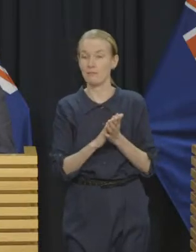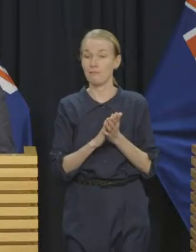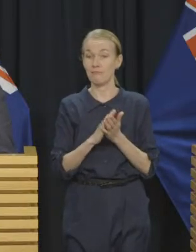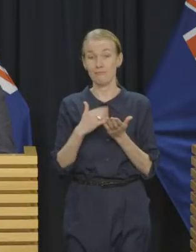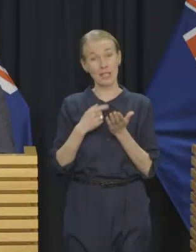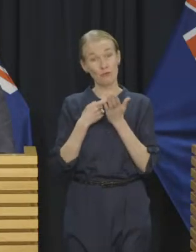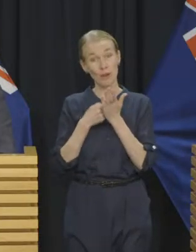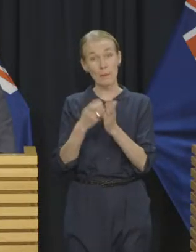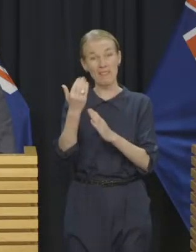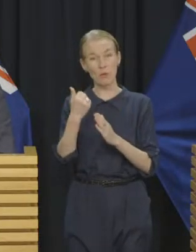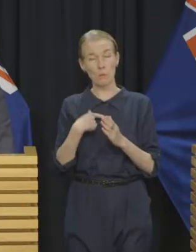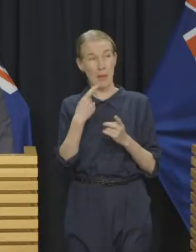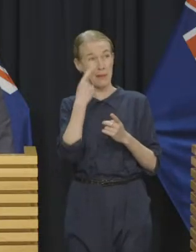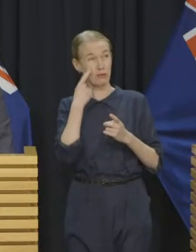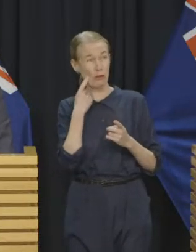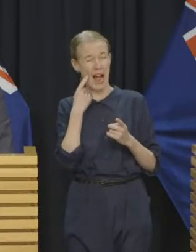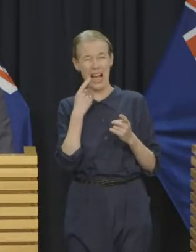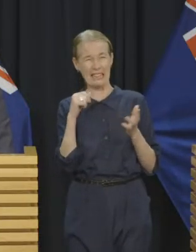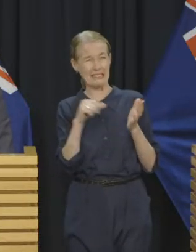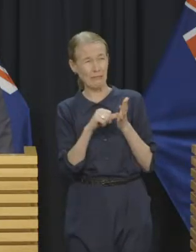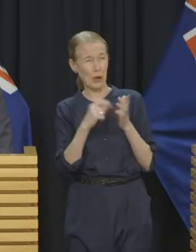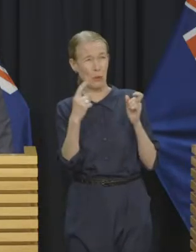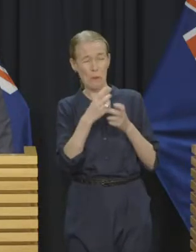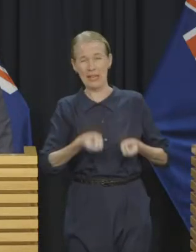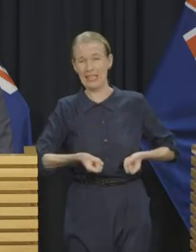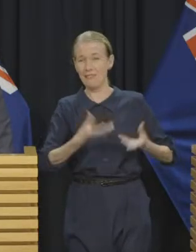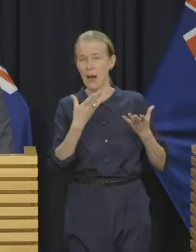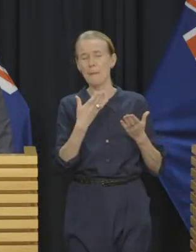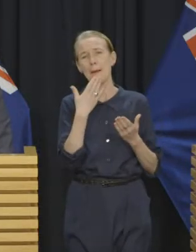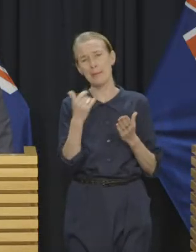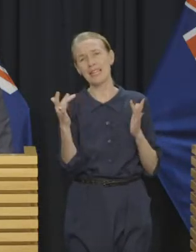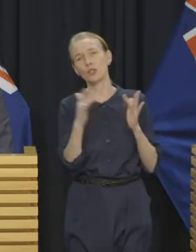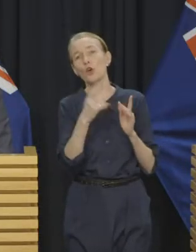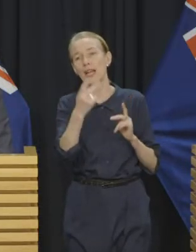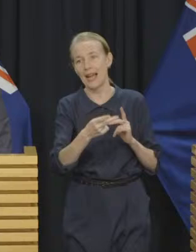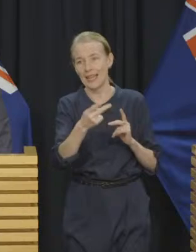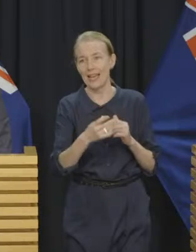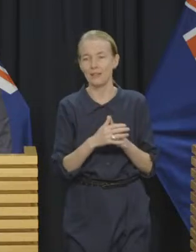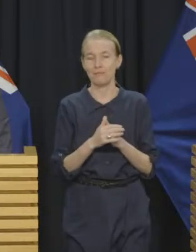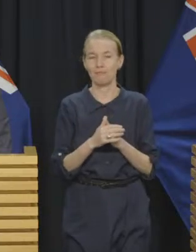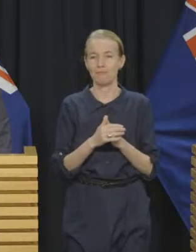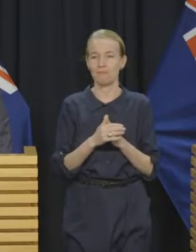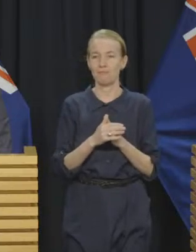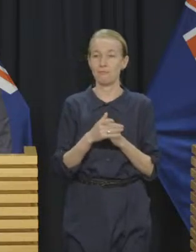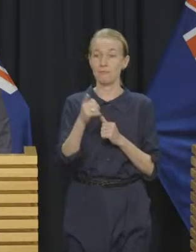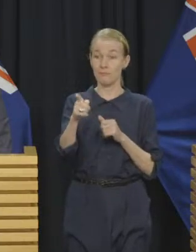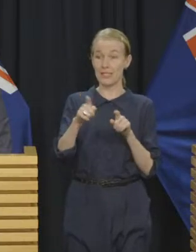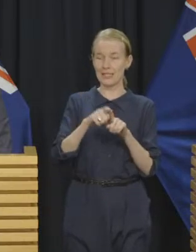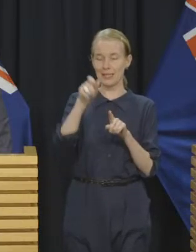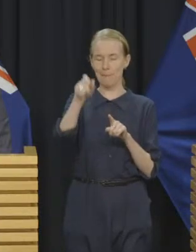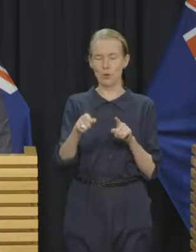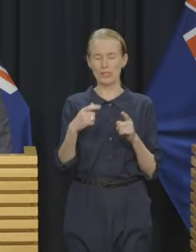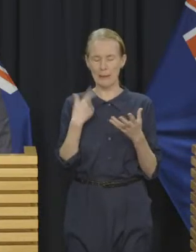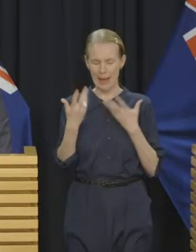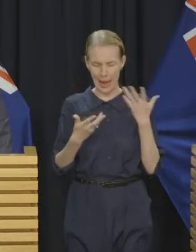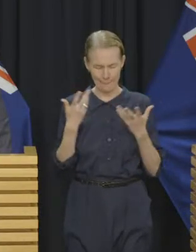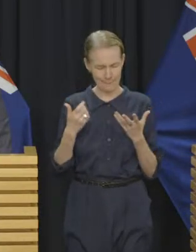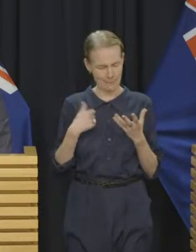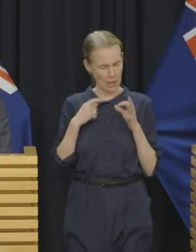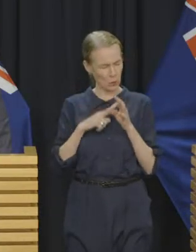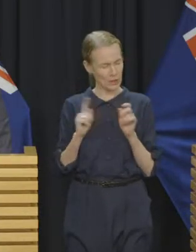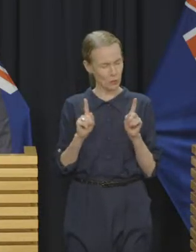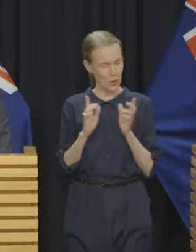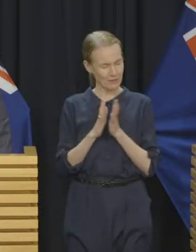have another go now. It's much easier. So you are sort of just, are they doing enough, what am I